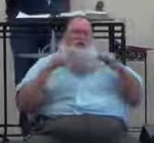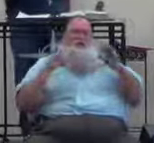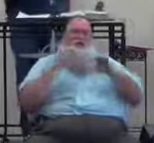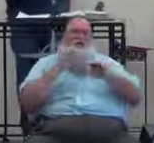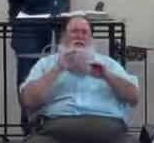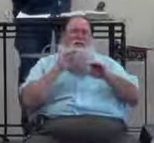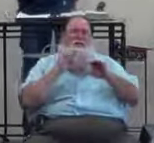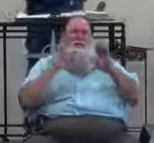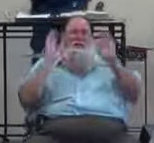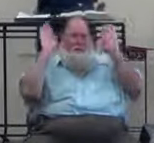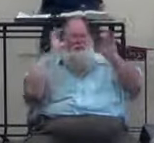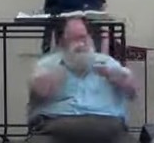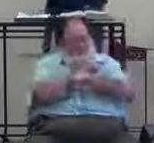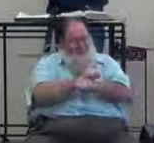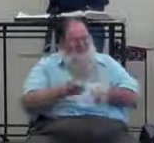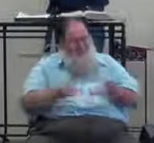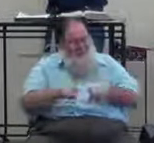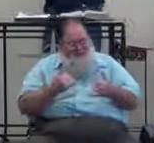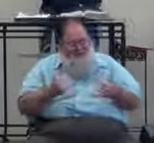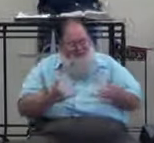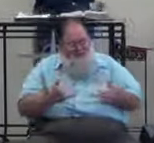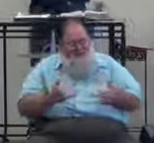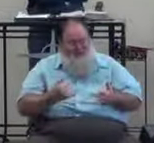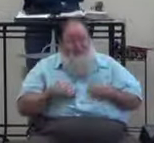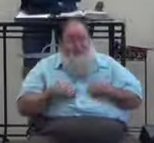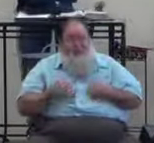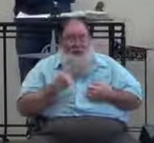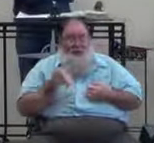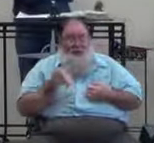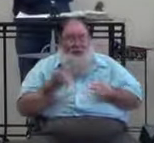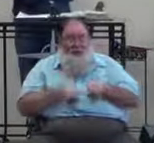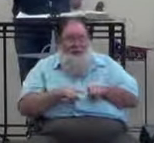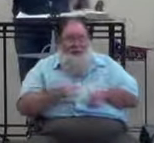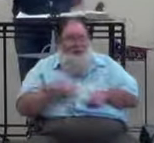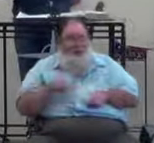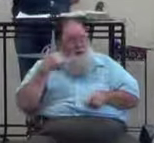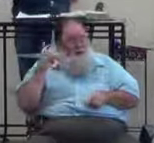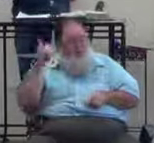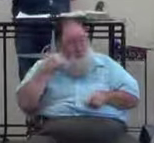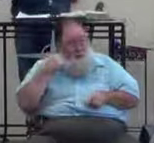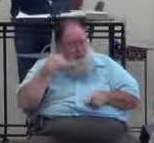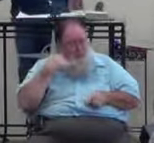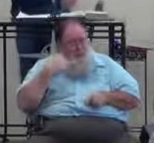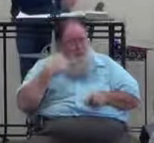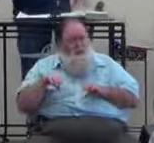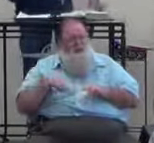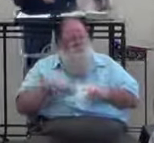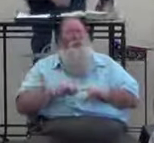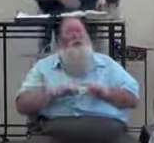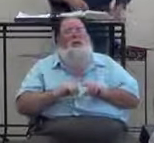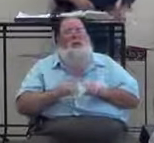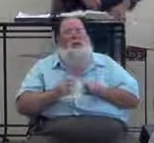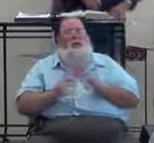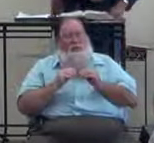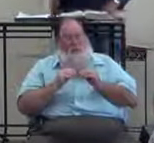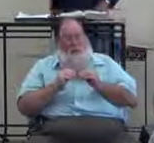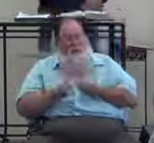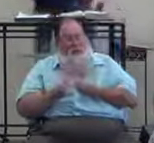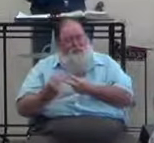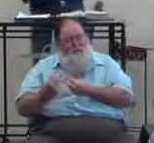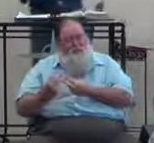week, the first of the week, I got called to do another funeral, and just before I walked